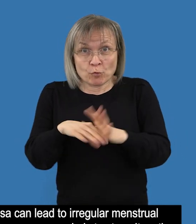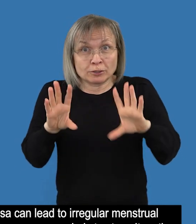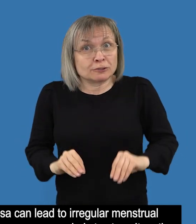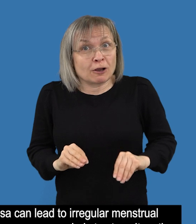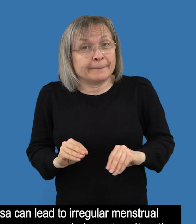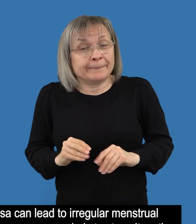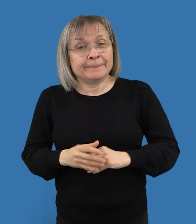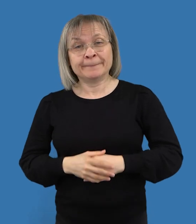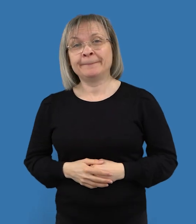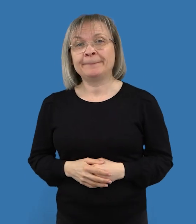altogether.